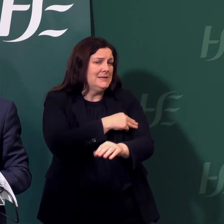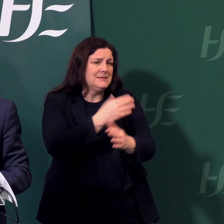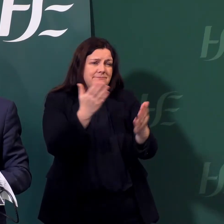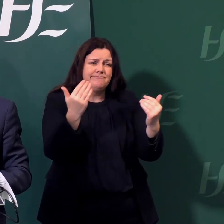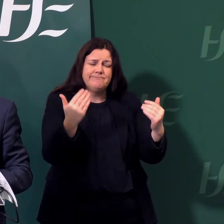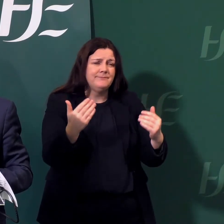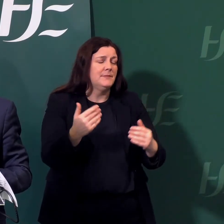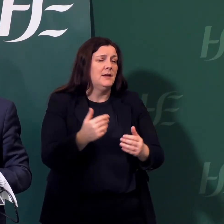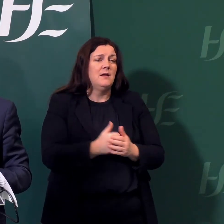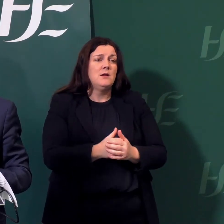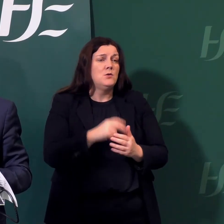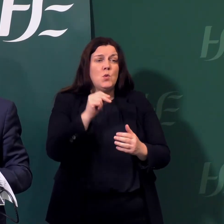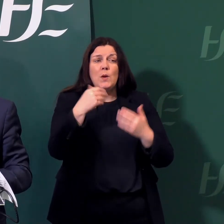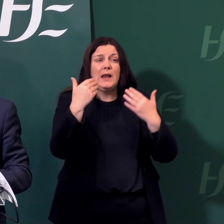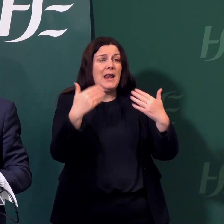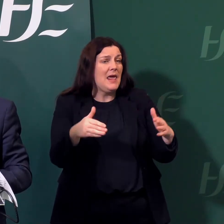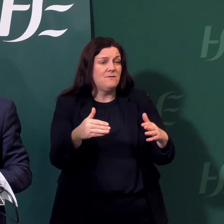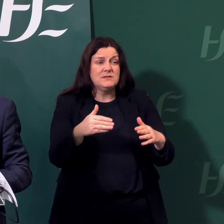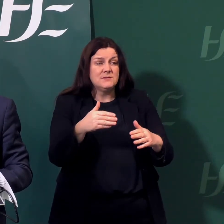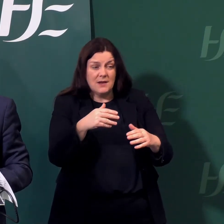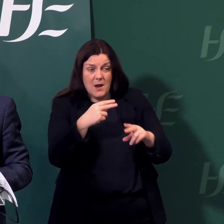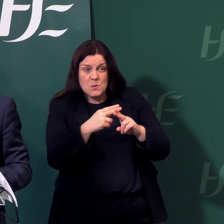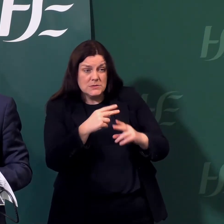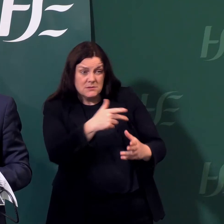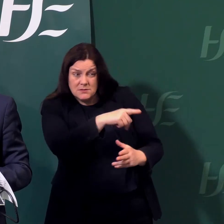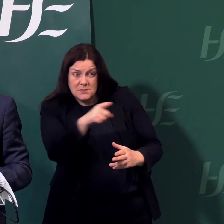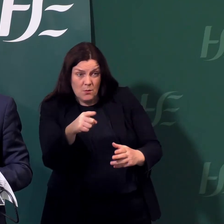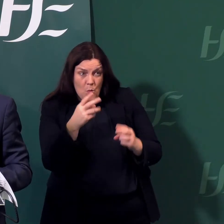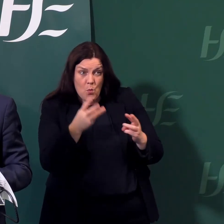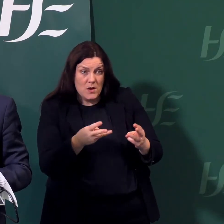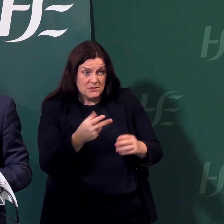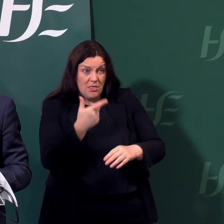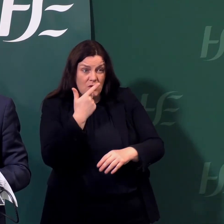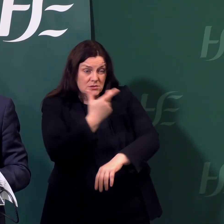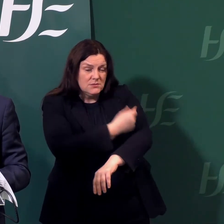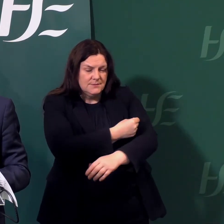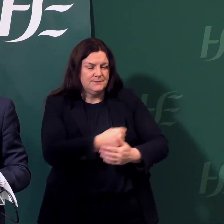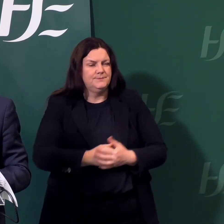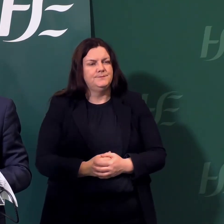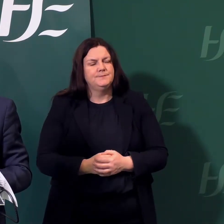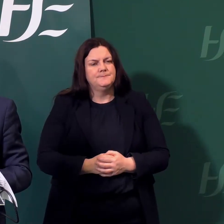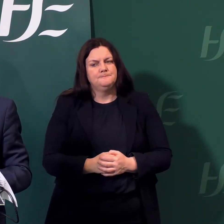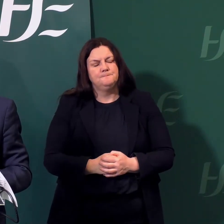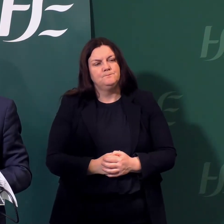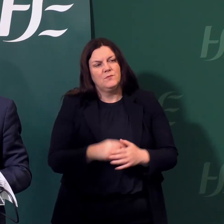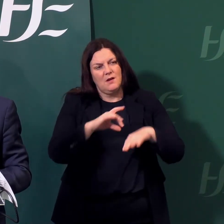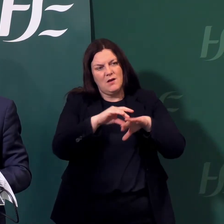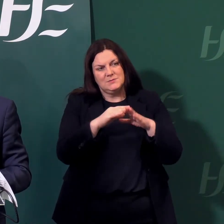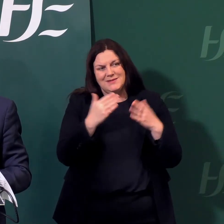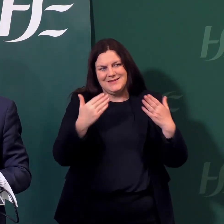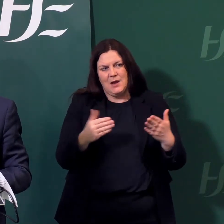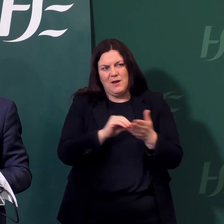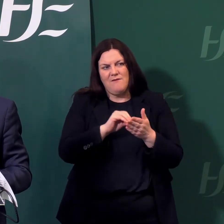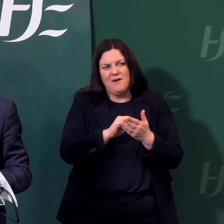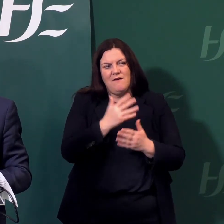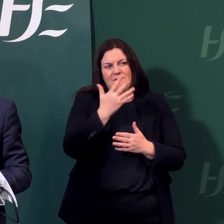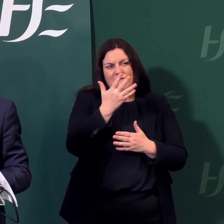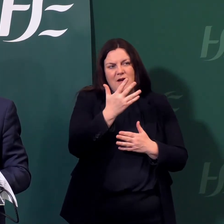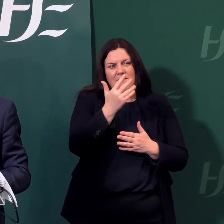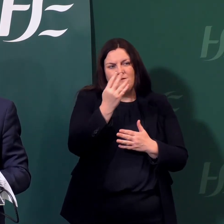said nobody will be left behind. Just on our hospitals at the moment, we now have